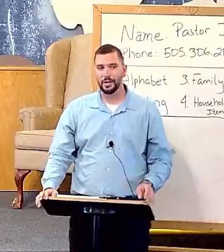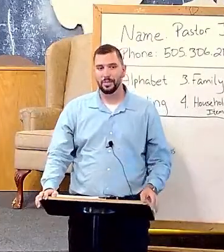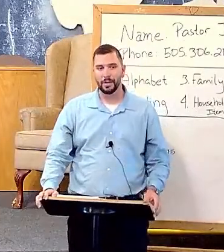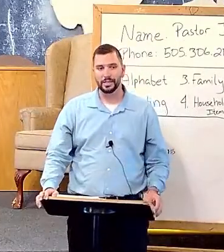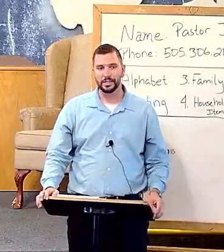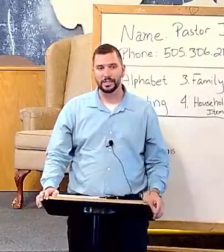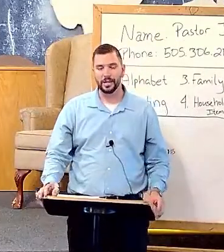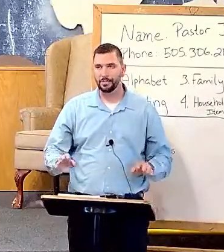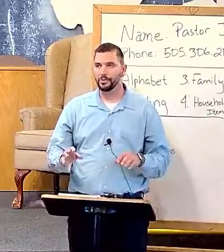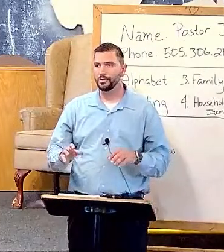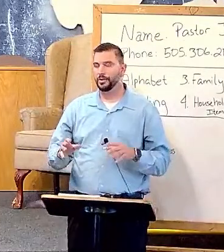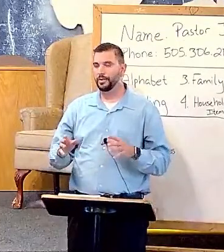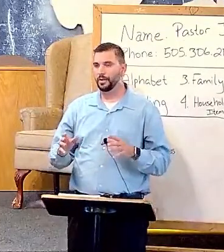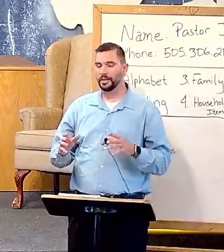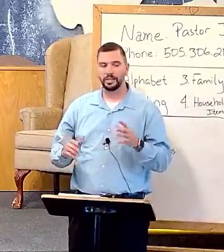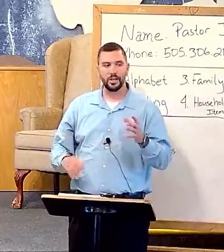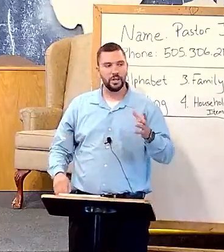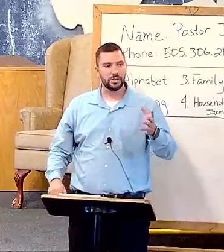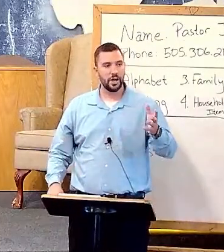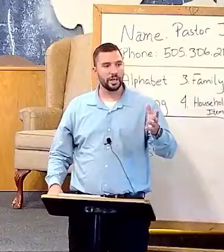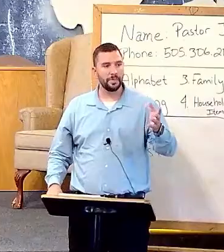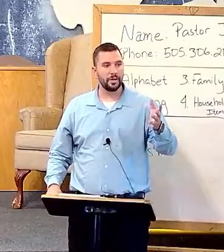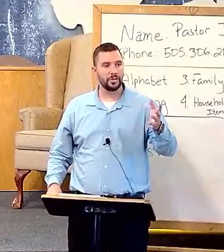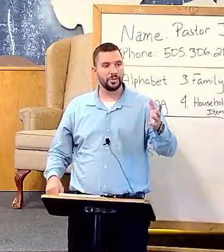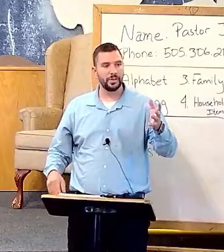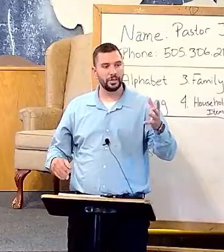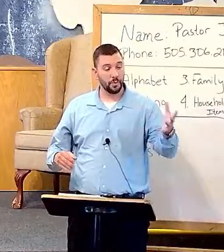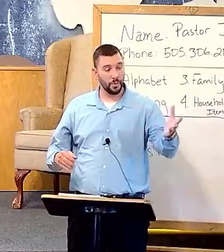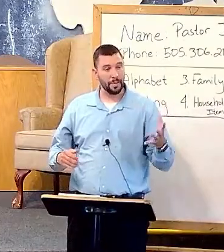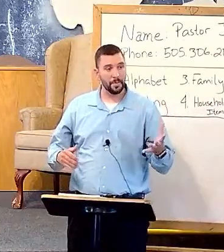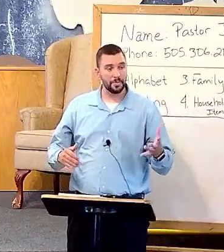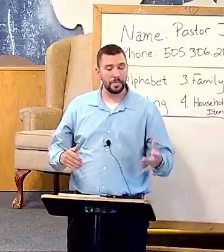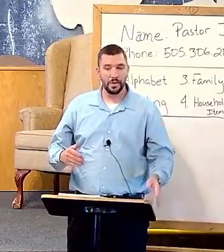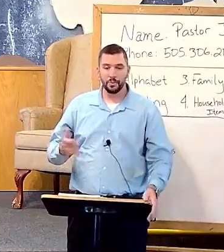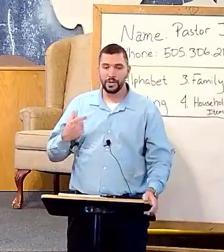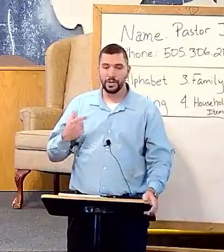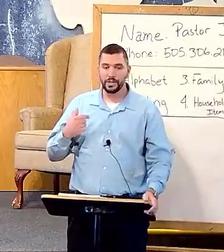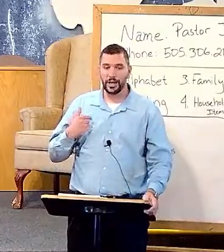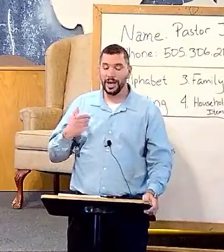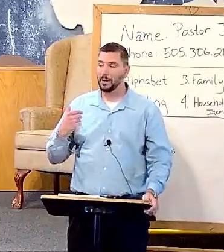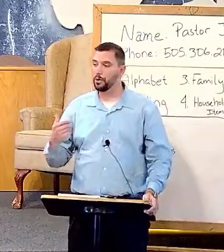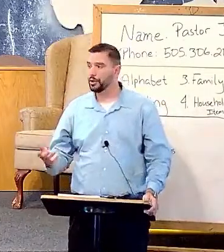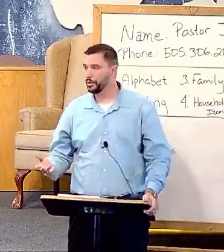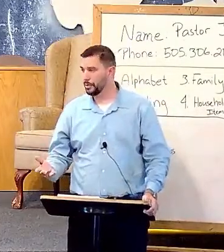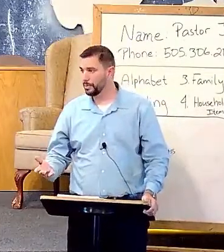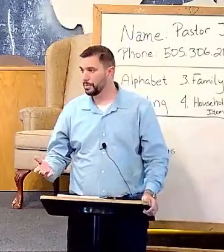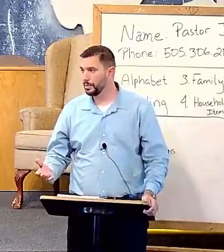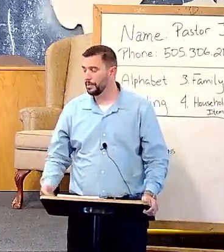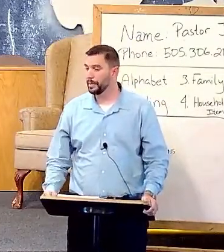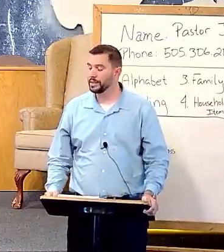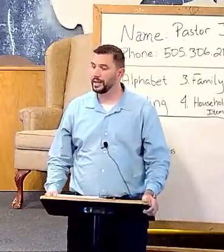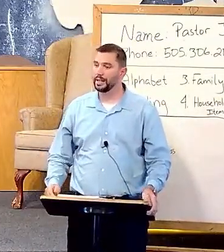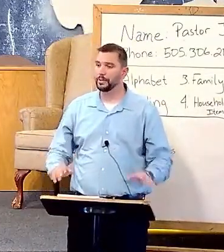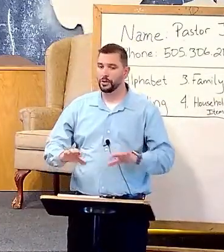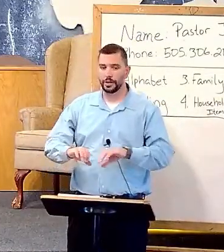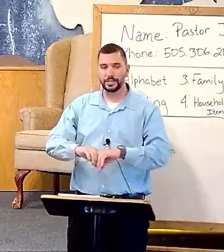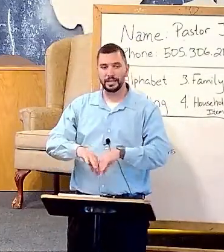But again, talking about the grammar, we say, how are you? But in sign language, all they say is